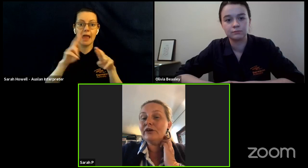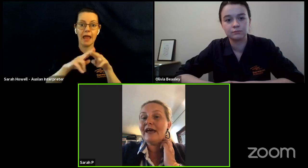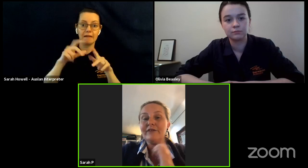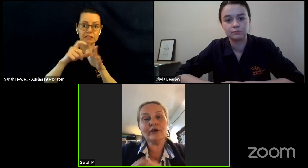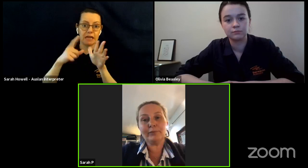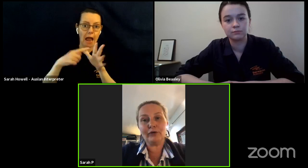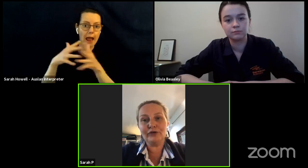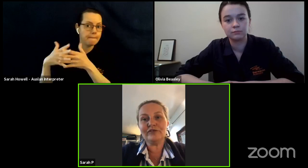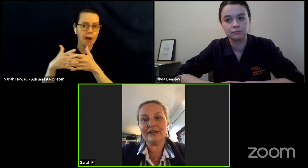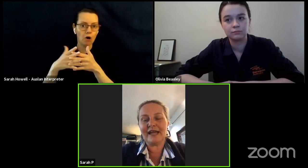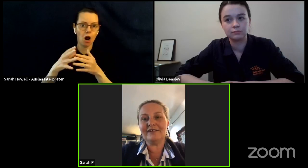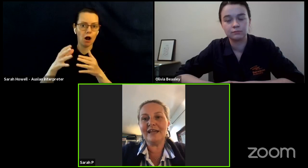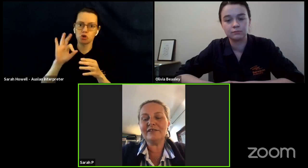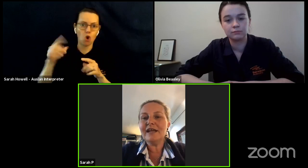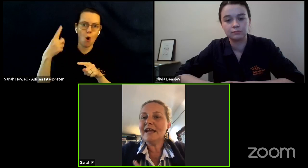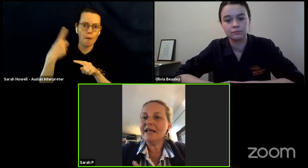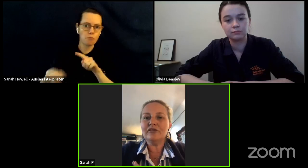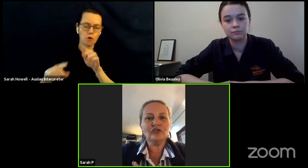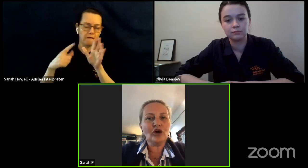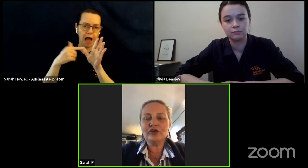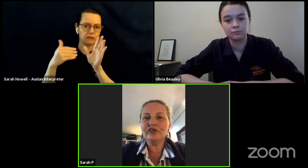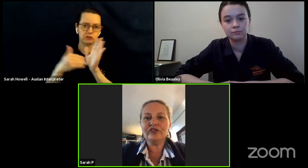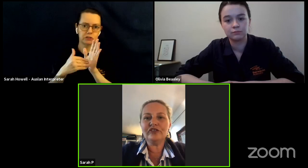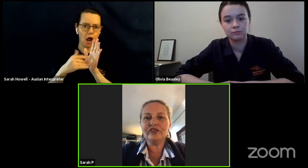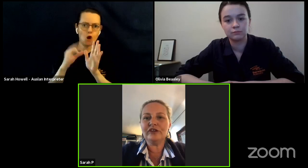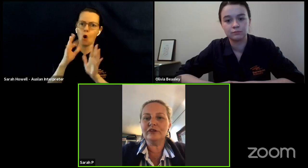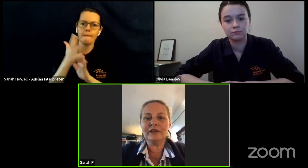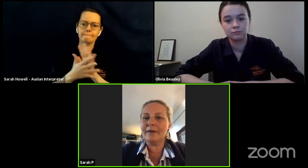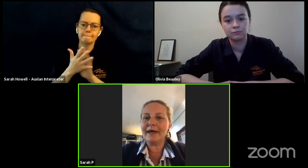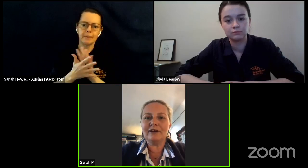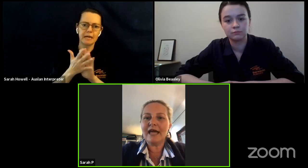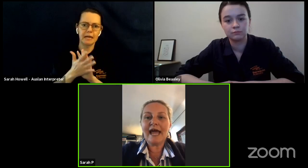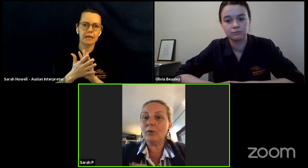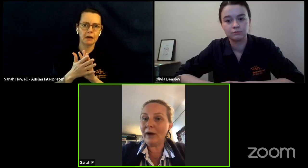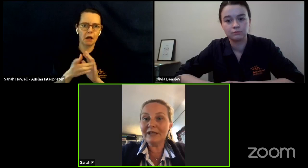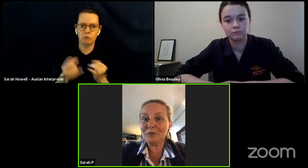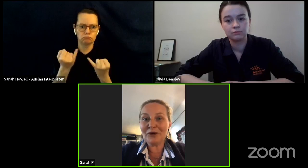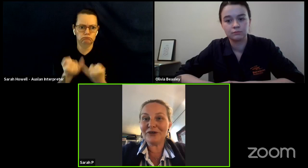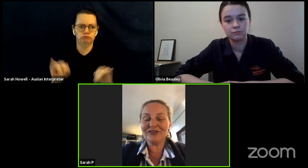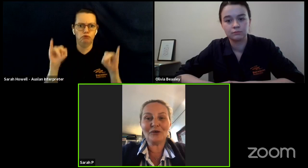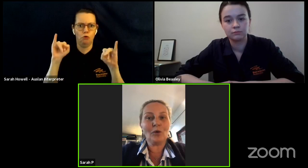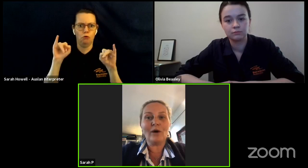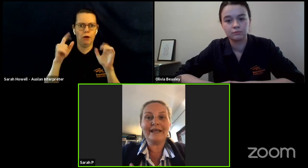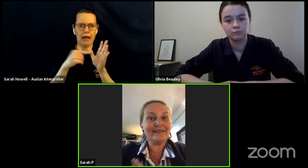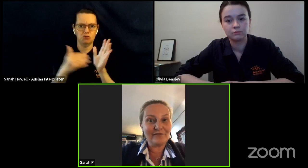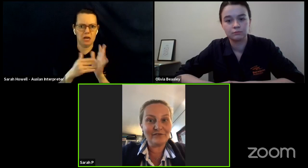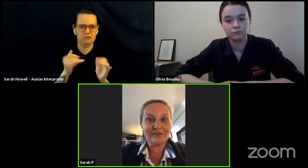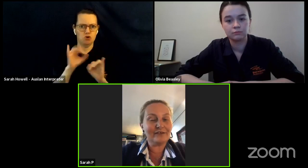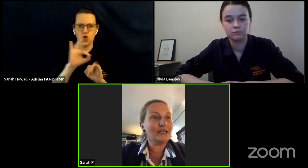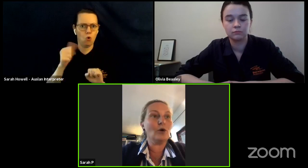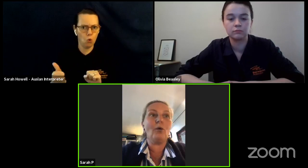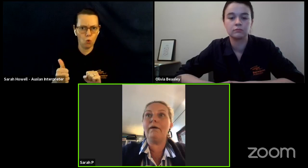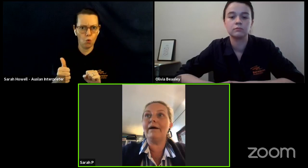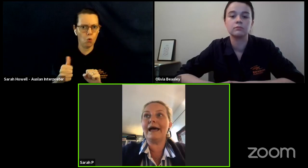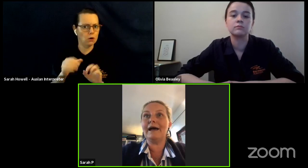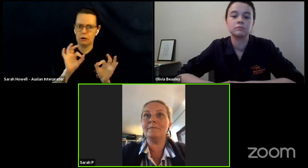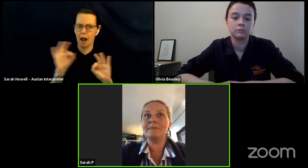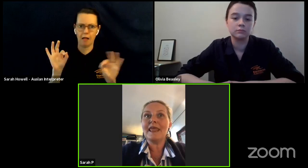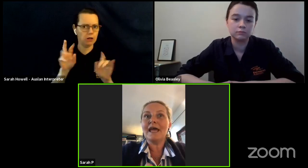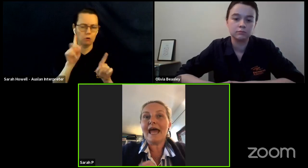FDA not having approved it as yet is no signal about how well it works or its efficacy